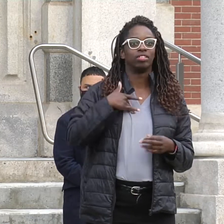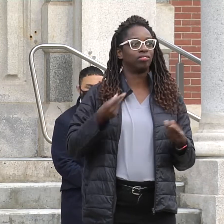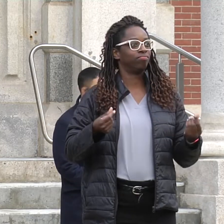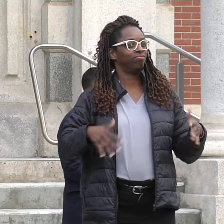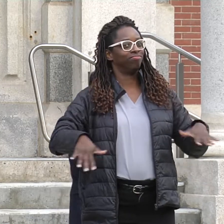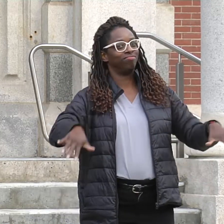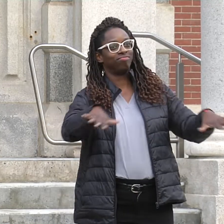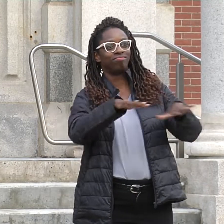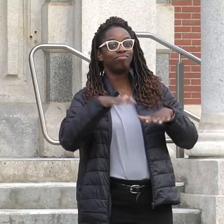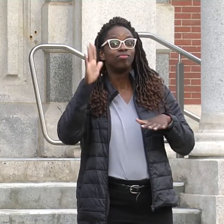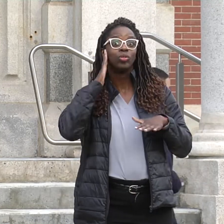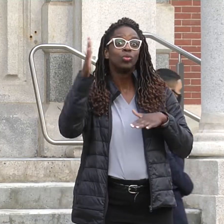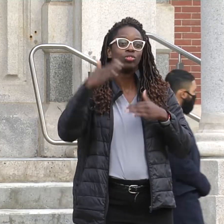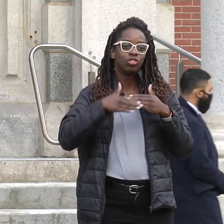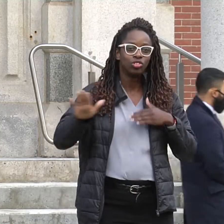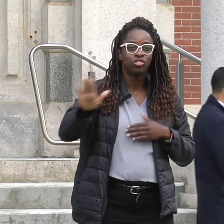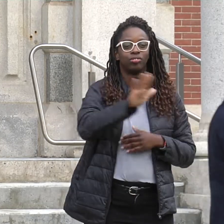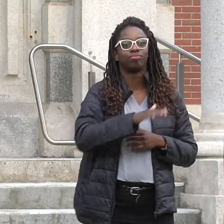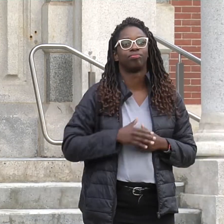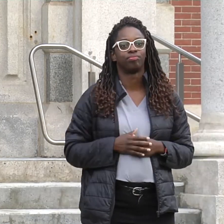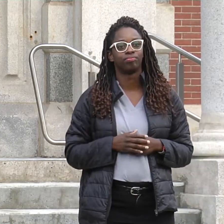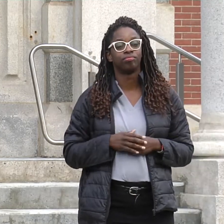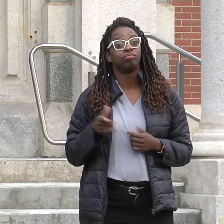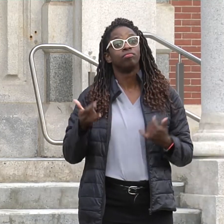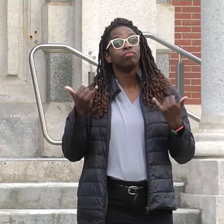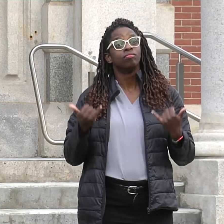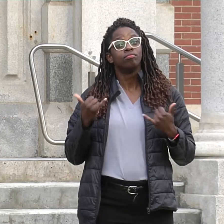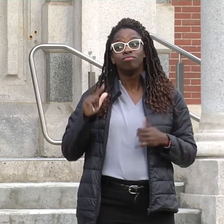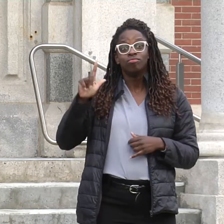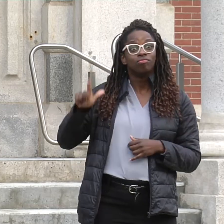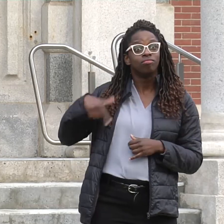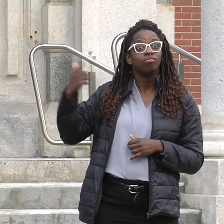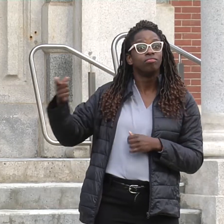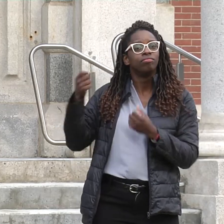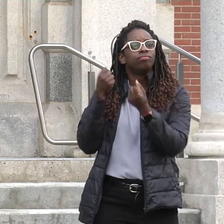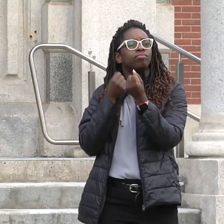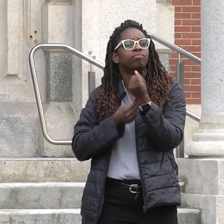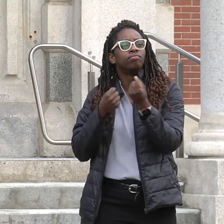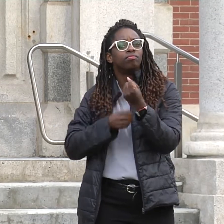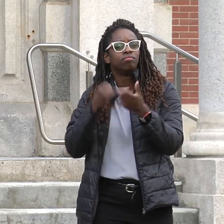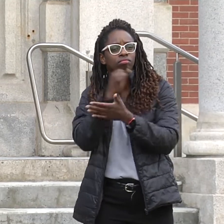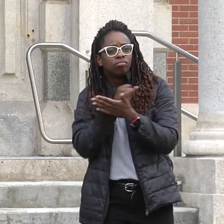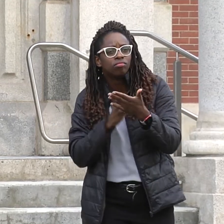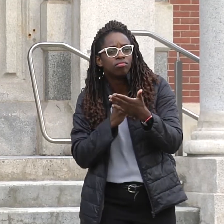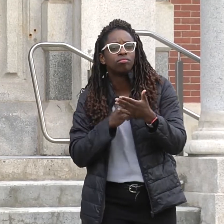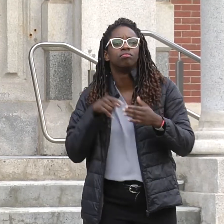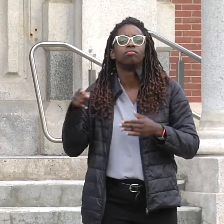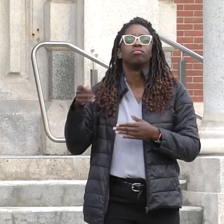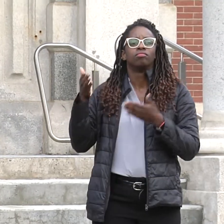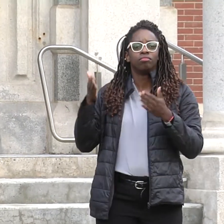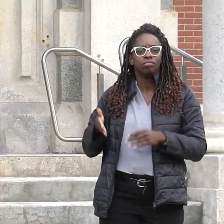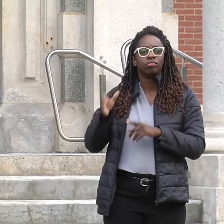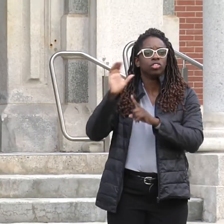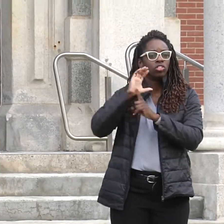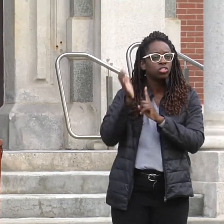in championing arts and culture, and especially the work of local artists, our mayor, Mayor Kim Janey.